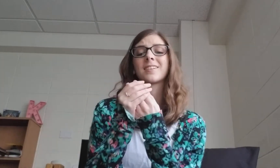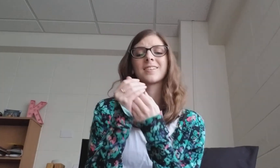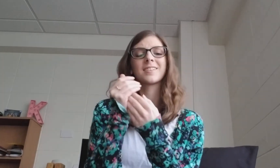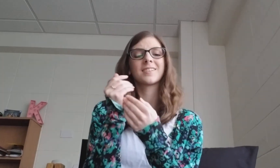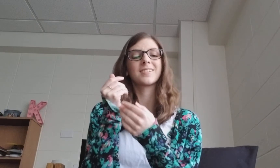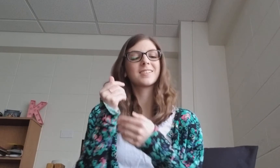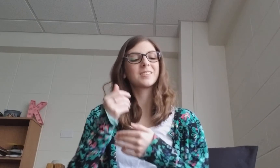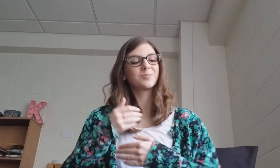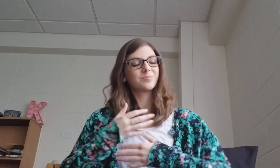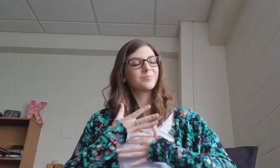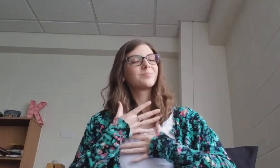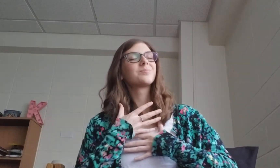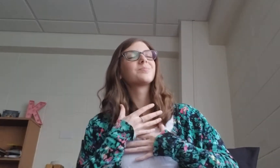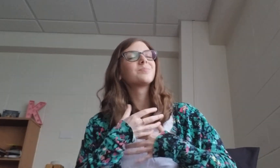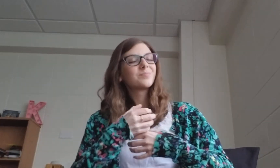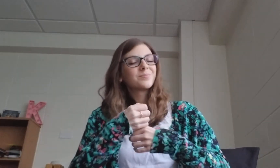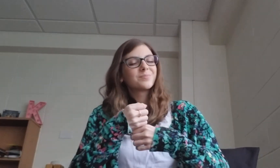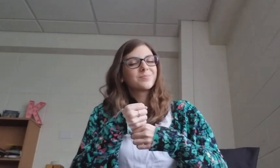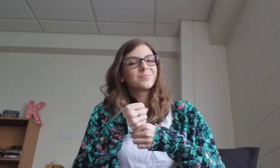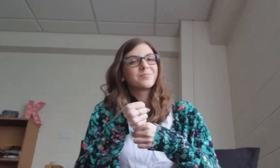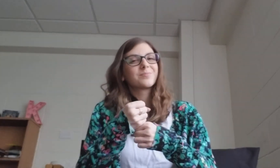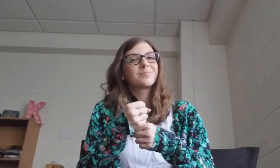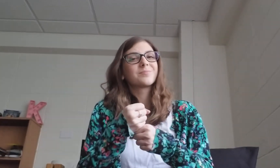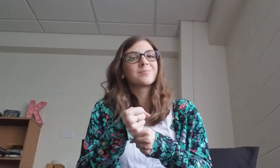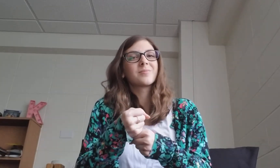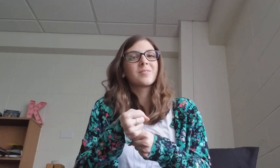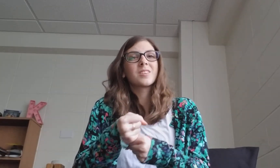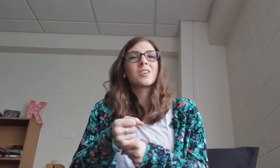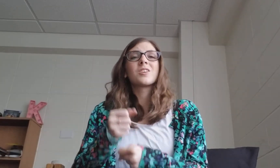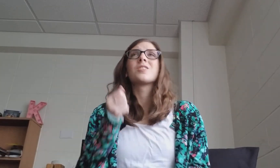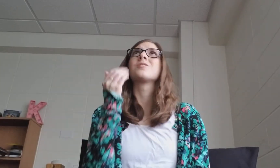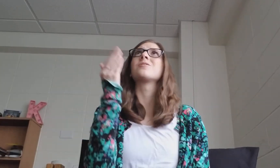This is my confidence This